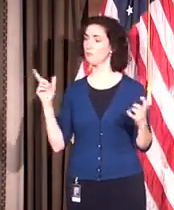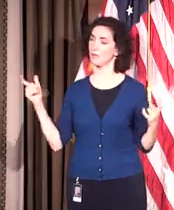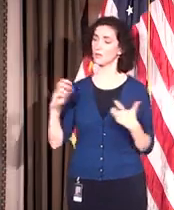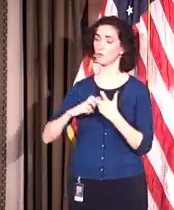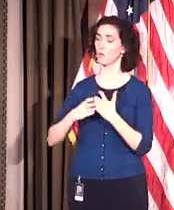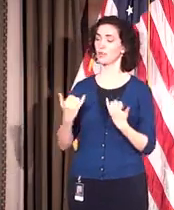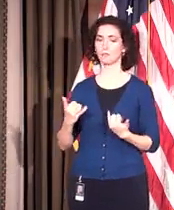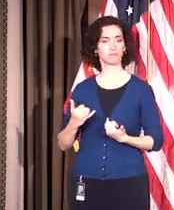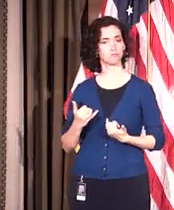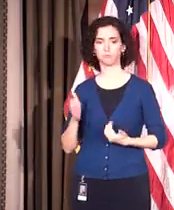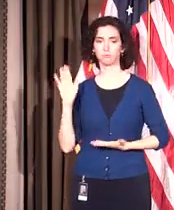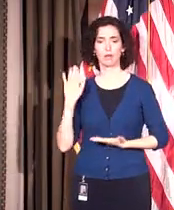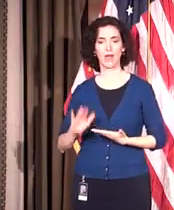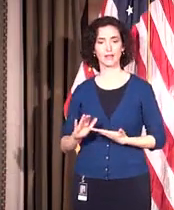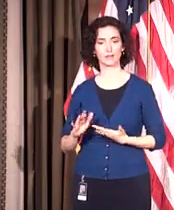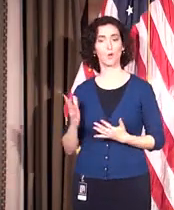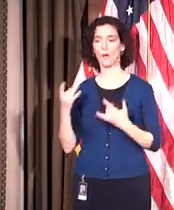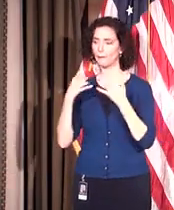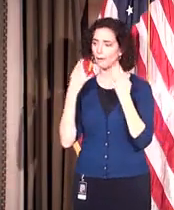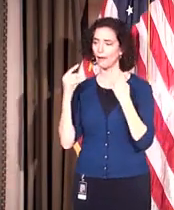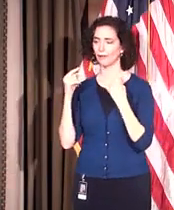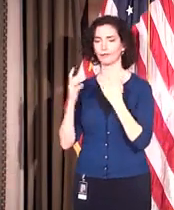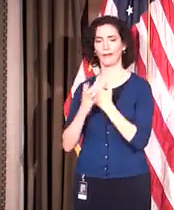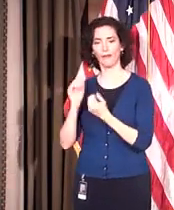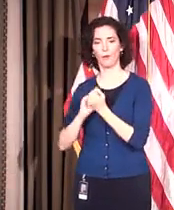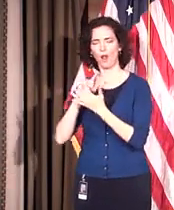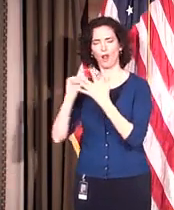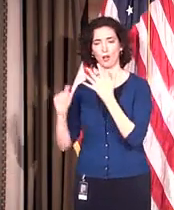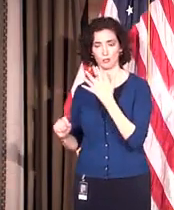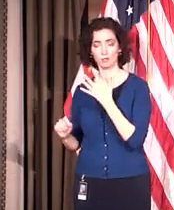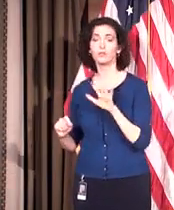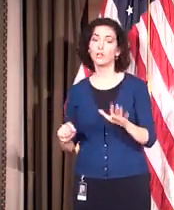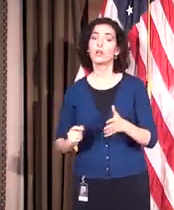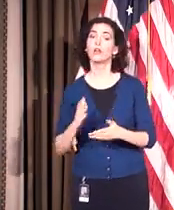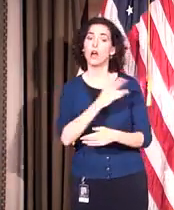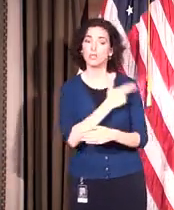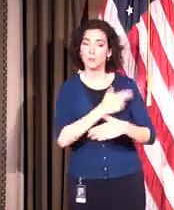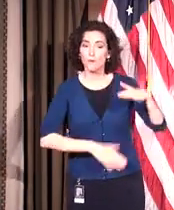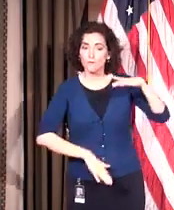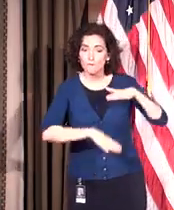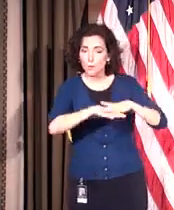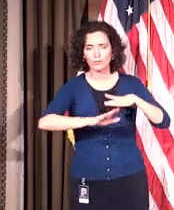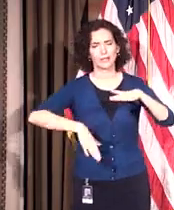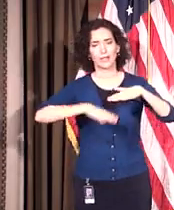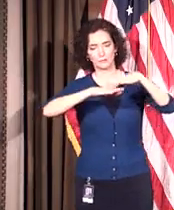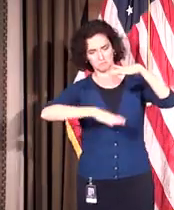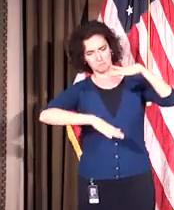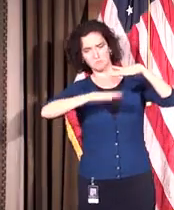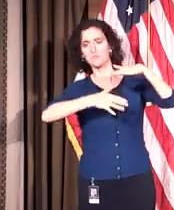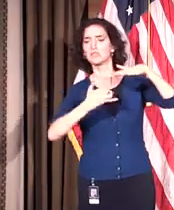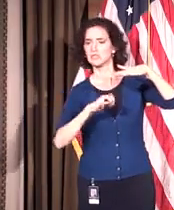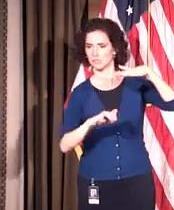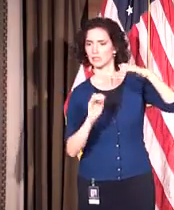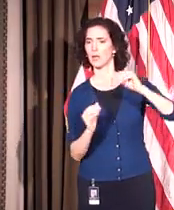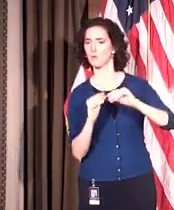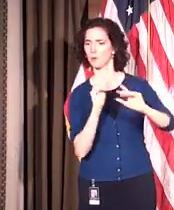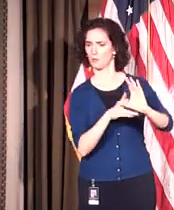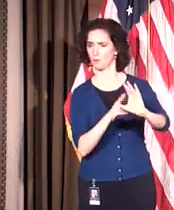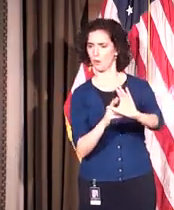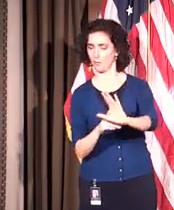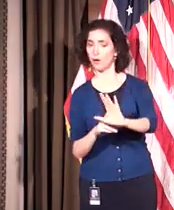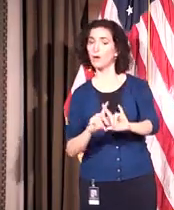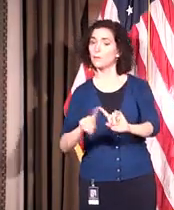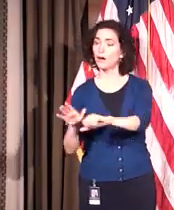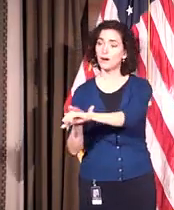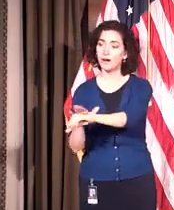that continues. And hospitals still do have some capacity, but one of the concerning things, and when you look at other